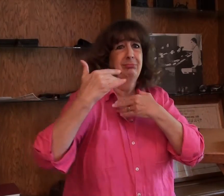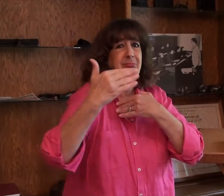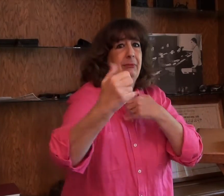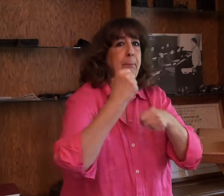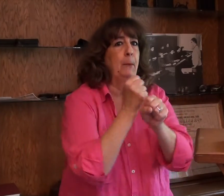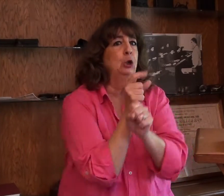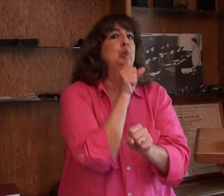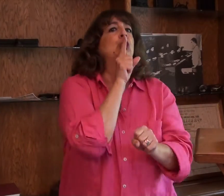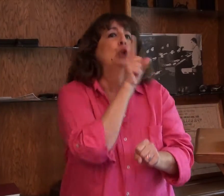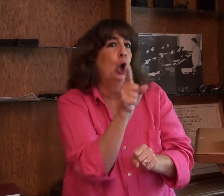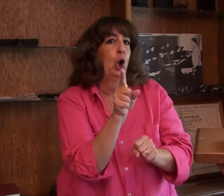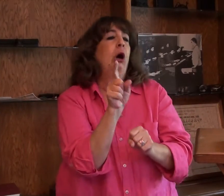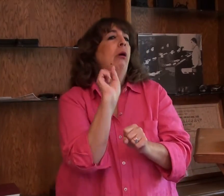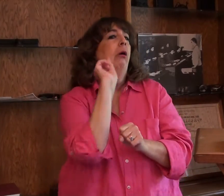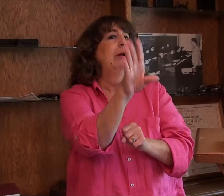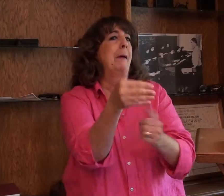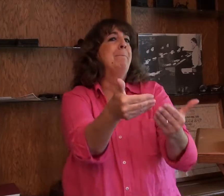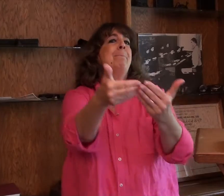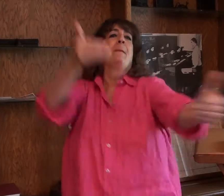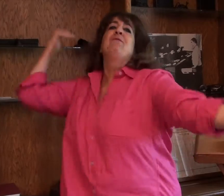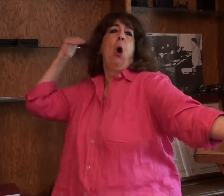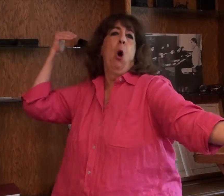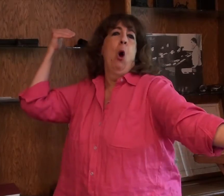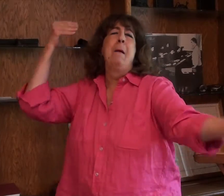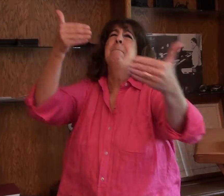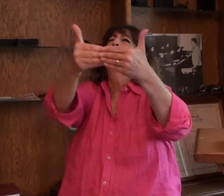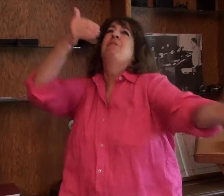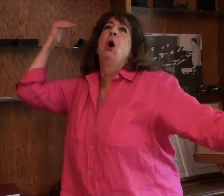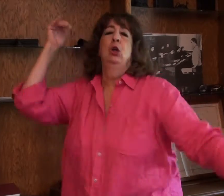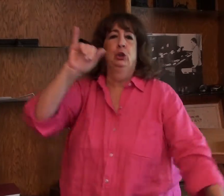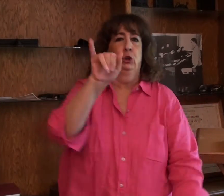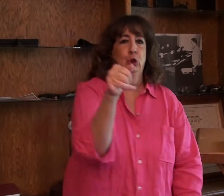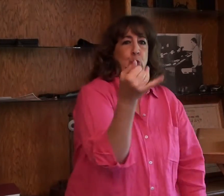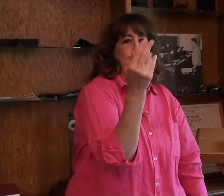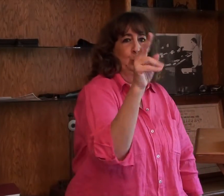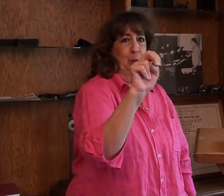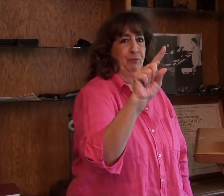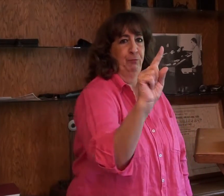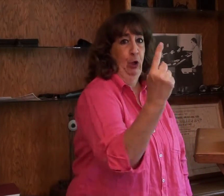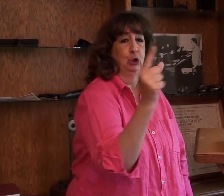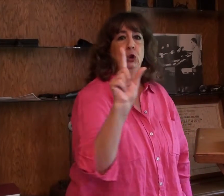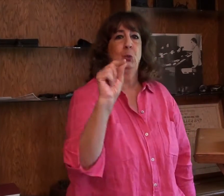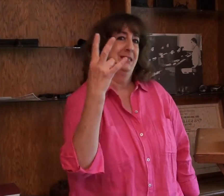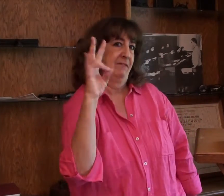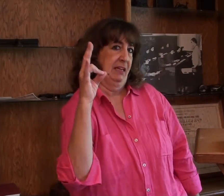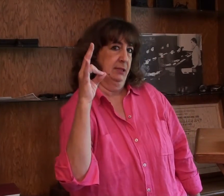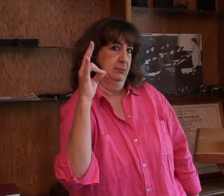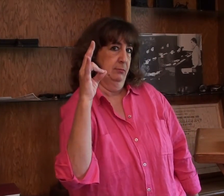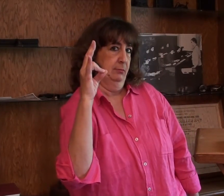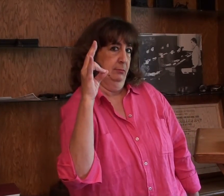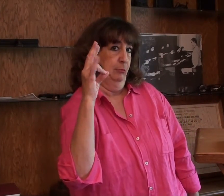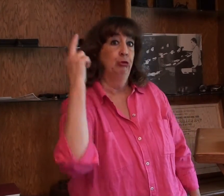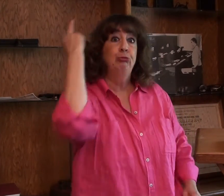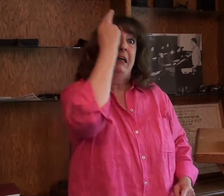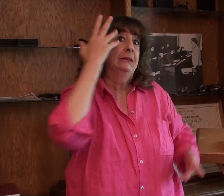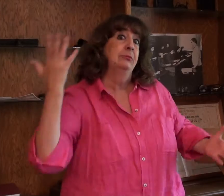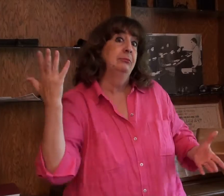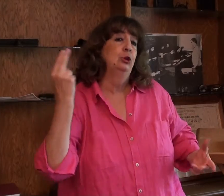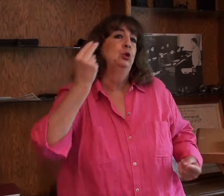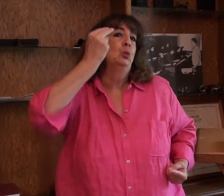now until you have to pay it before June 1st, 2017. You know,